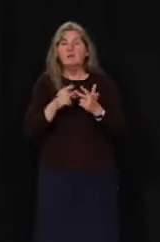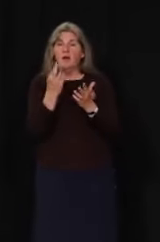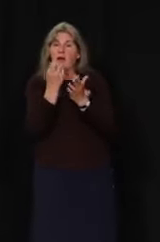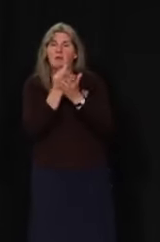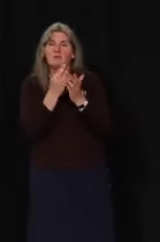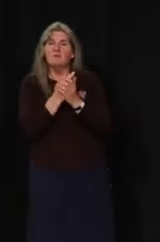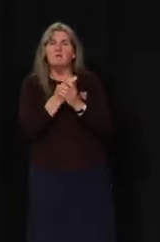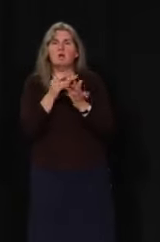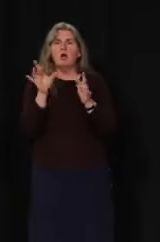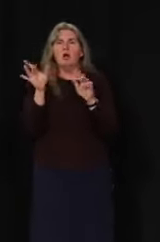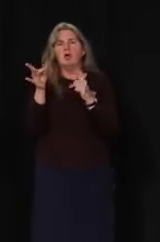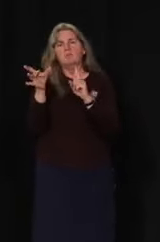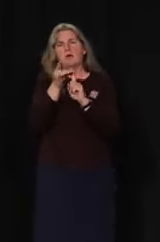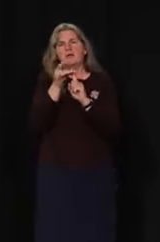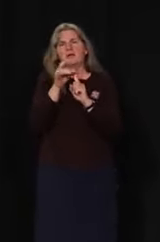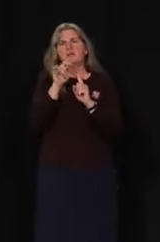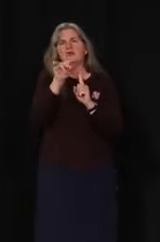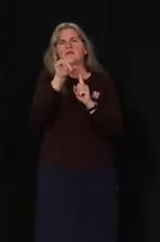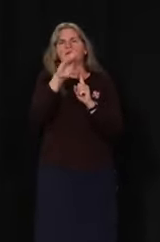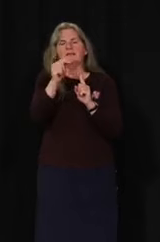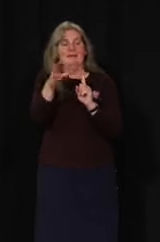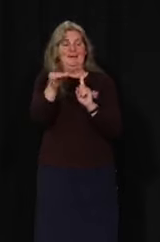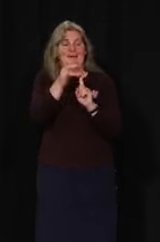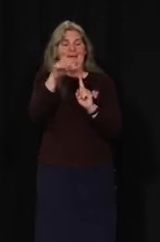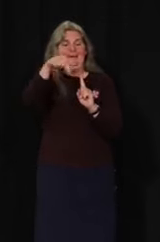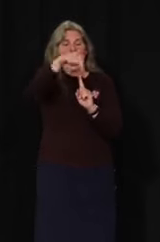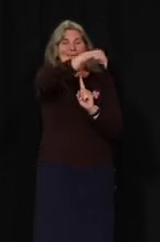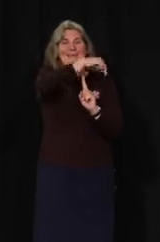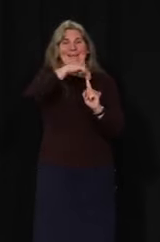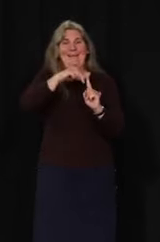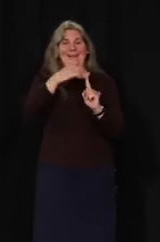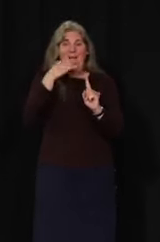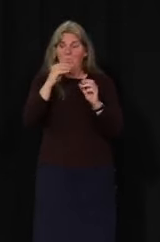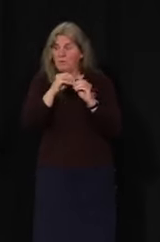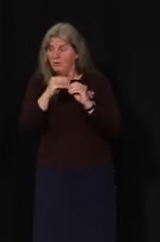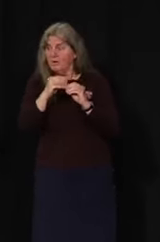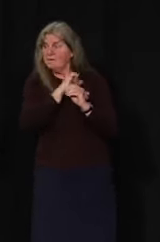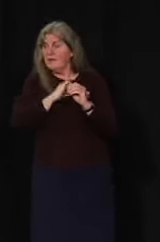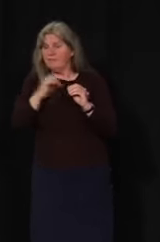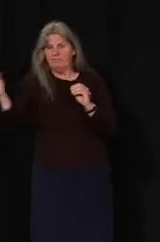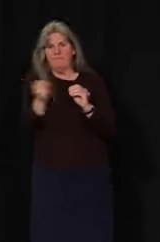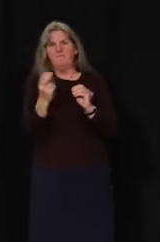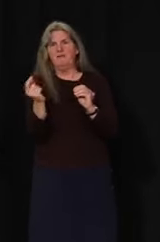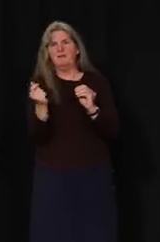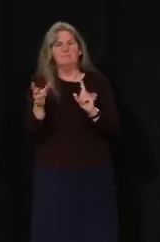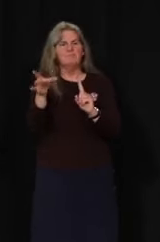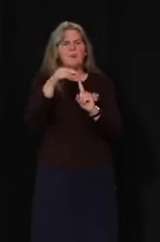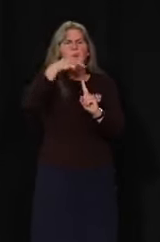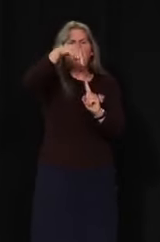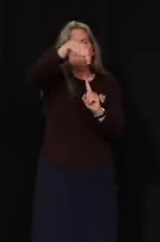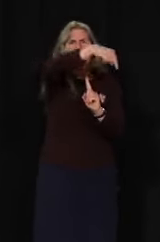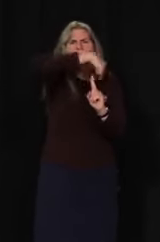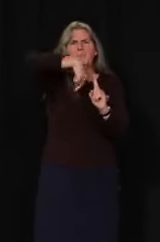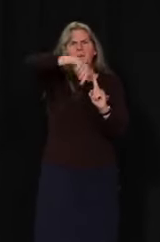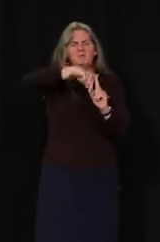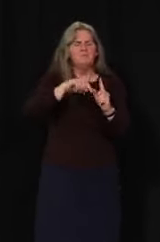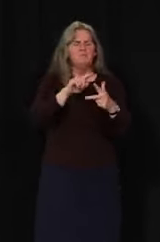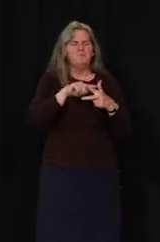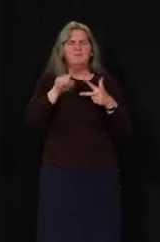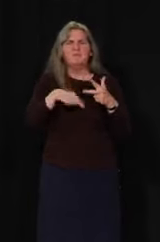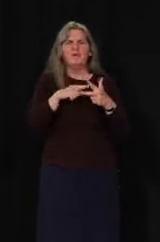contact trace, with backup plans in preparation should we need extra capacity. Our part also is to continue to work